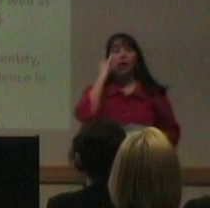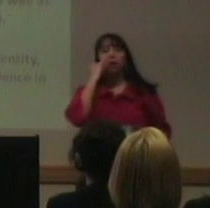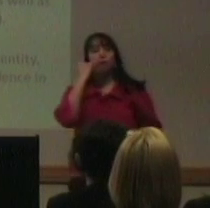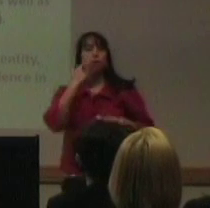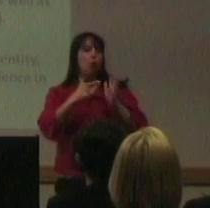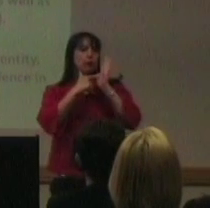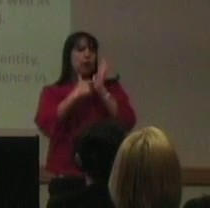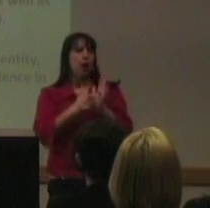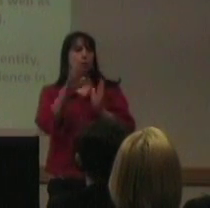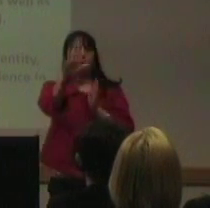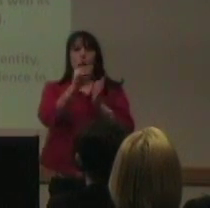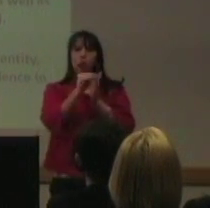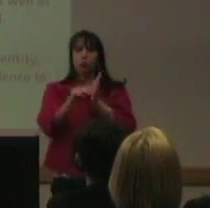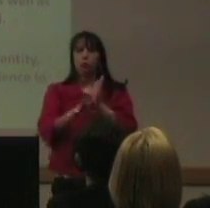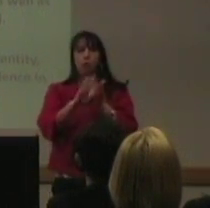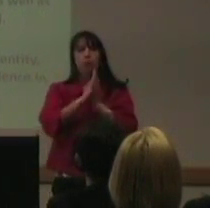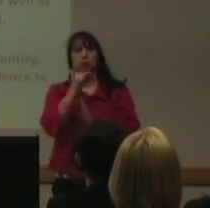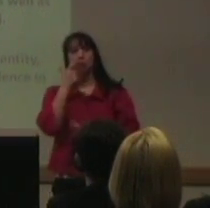abilities.